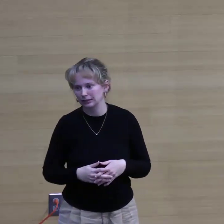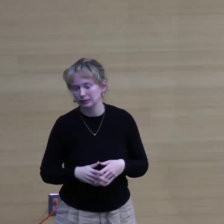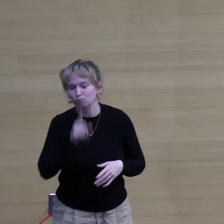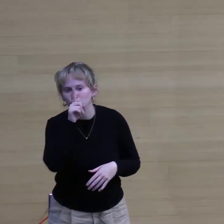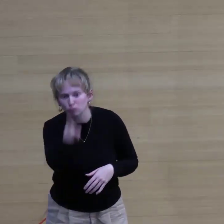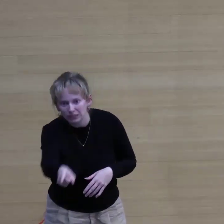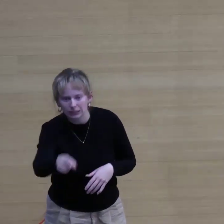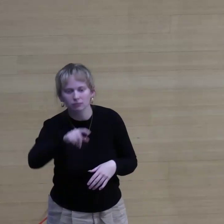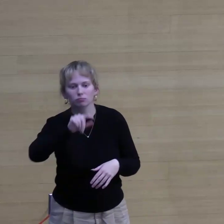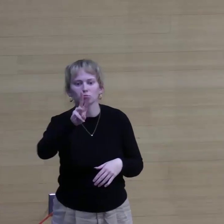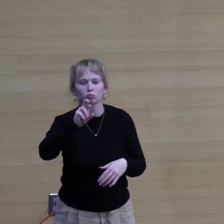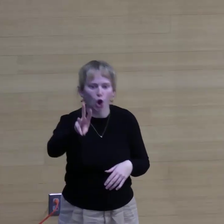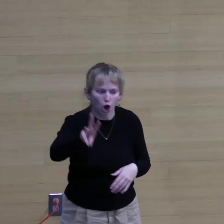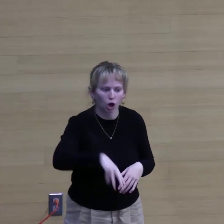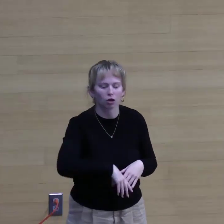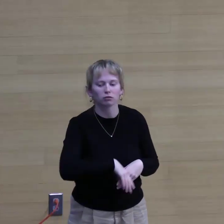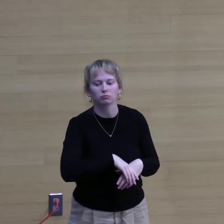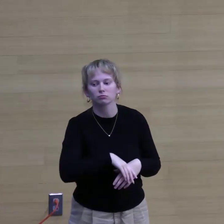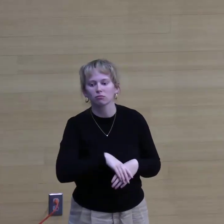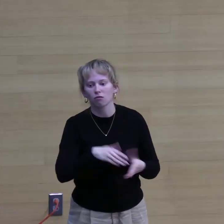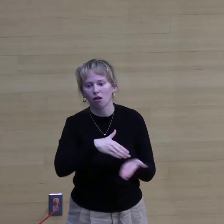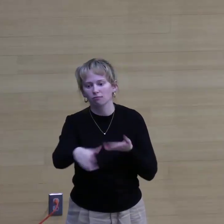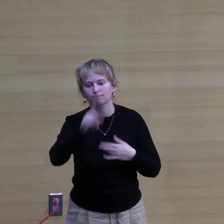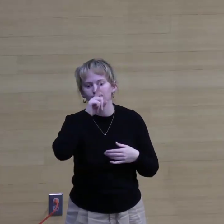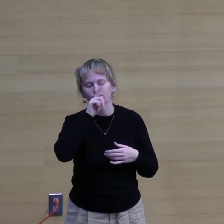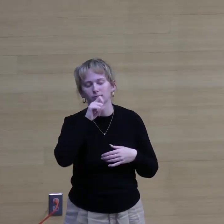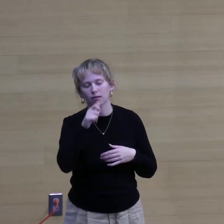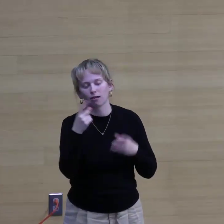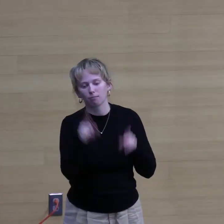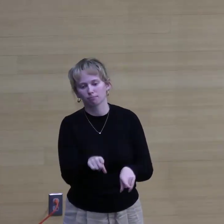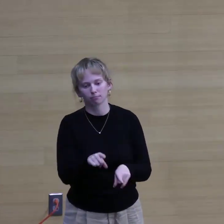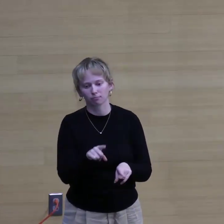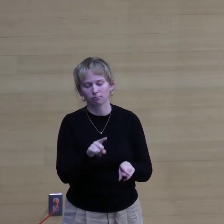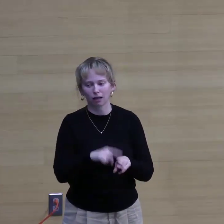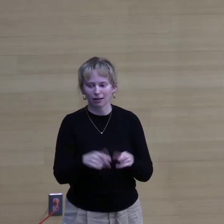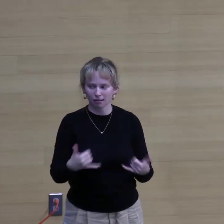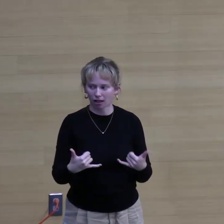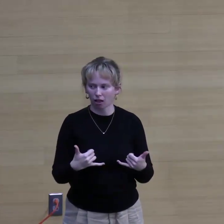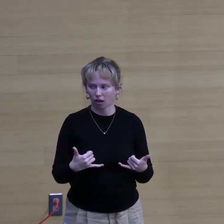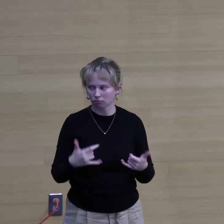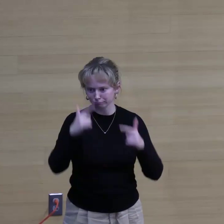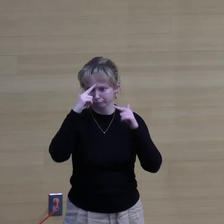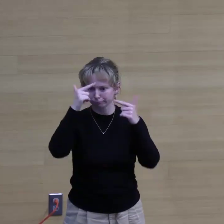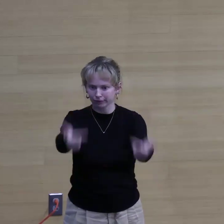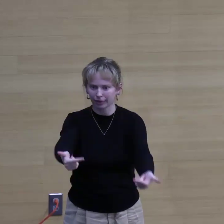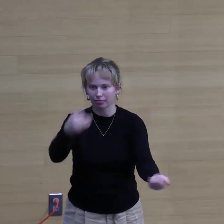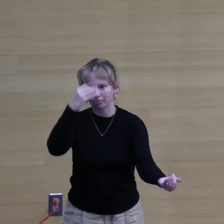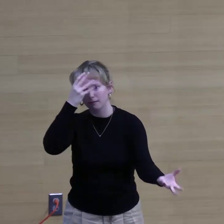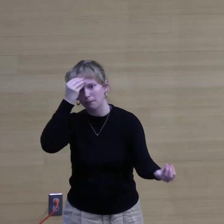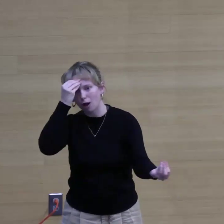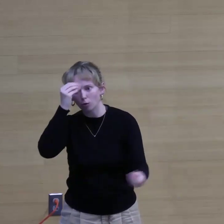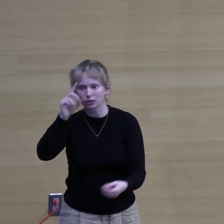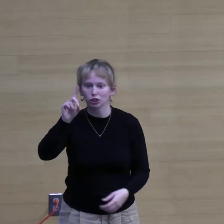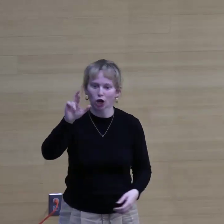real. And I think so many times we don't have those conversations. But now I want you all thinking about Darcy and